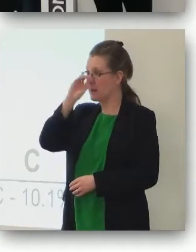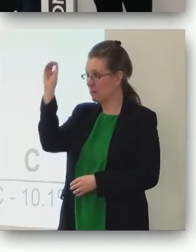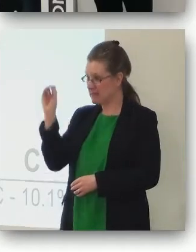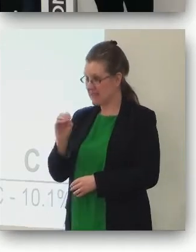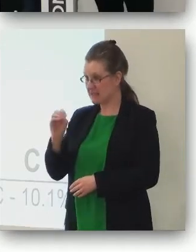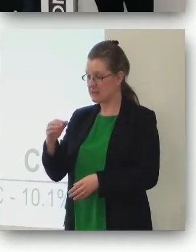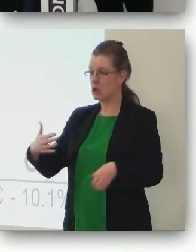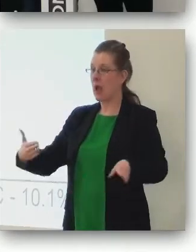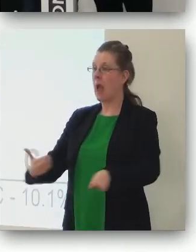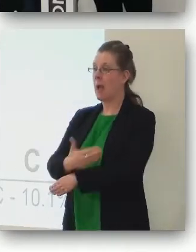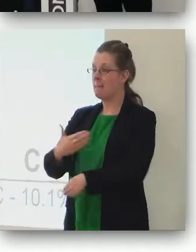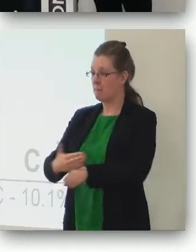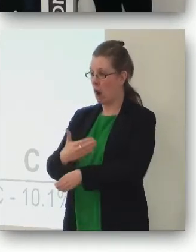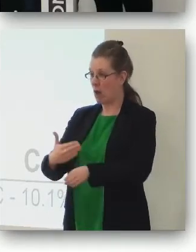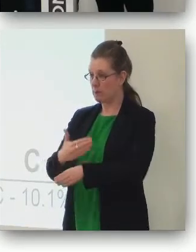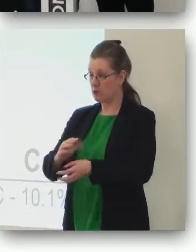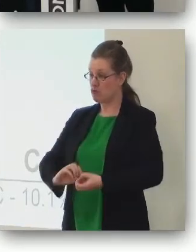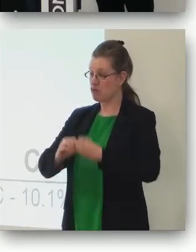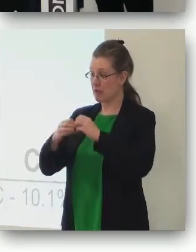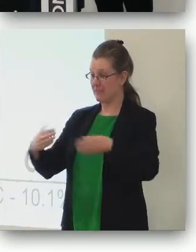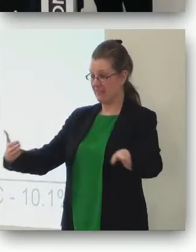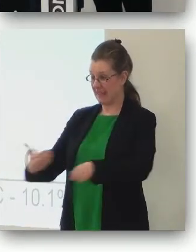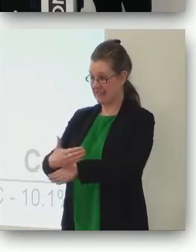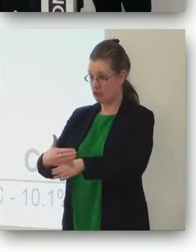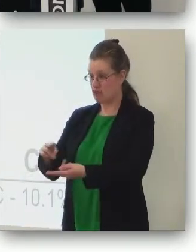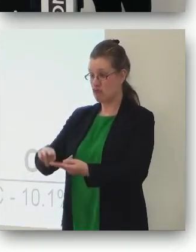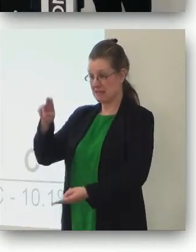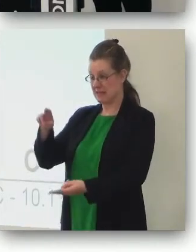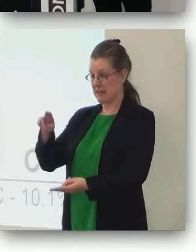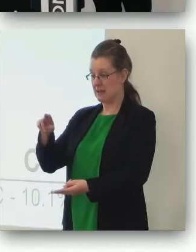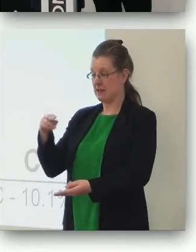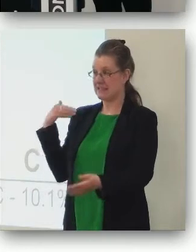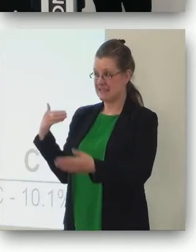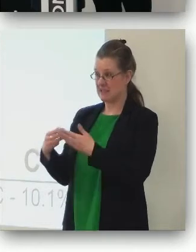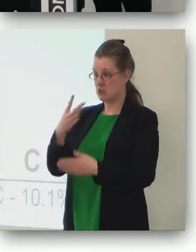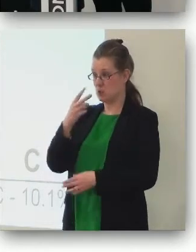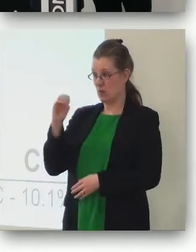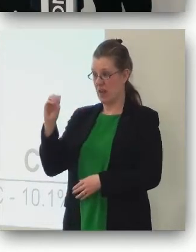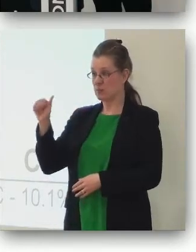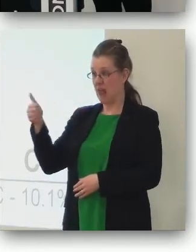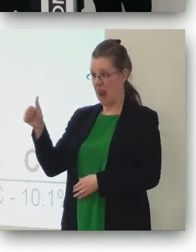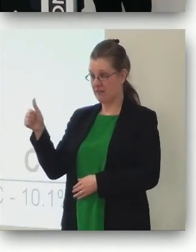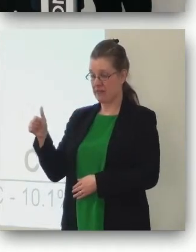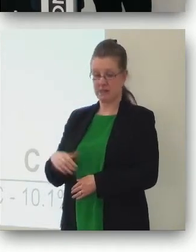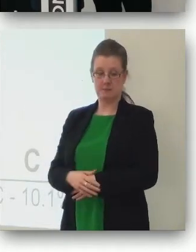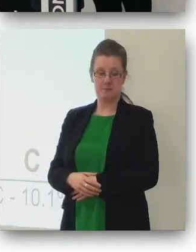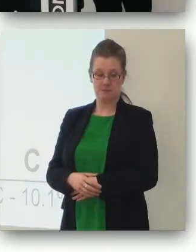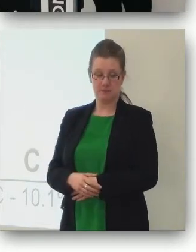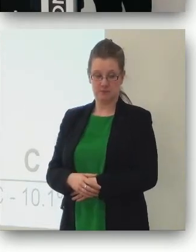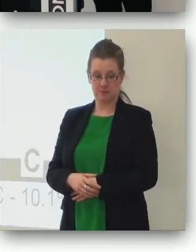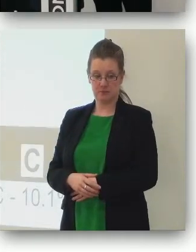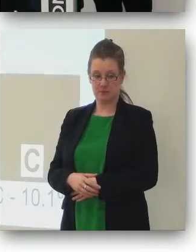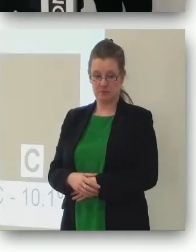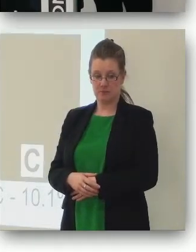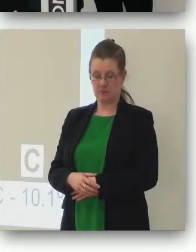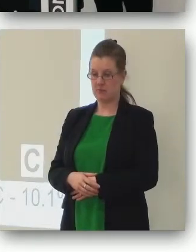has employment in the UK's creative industries risen by since 2011? Send